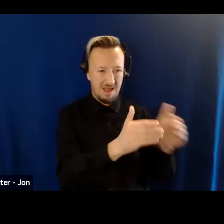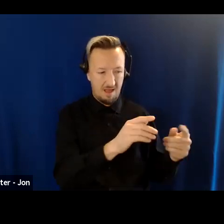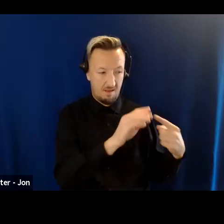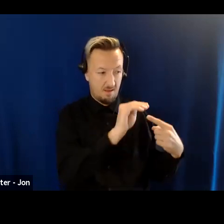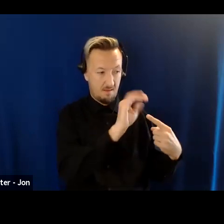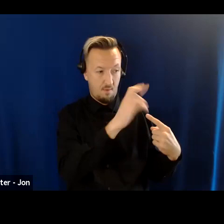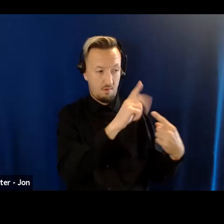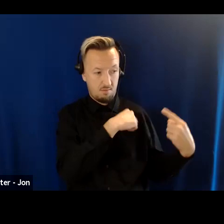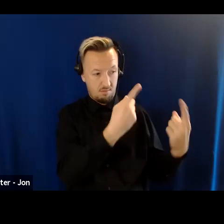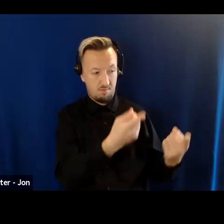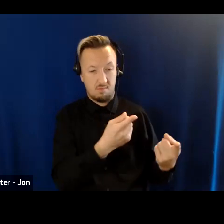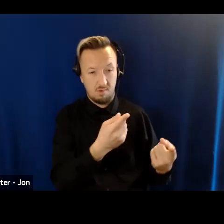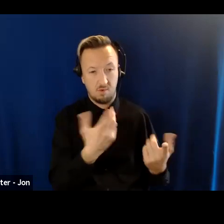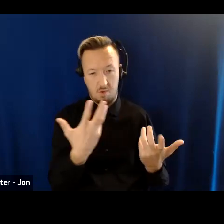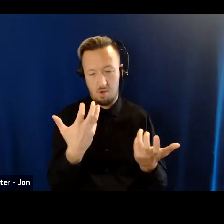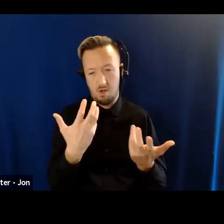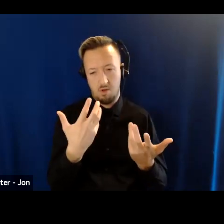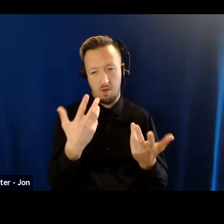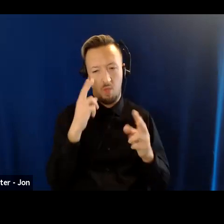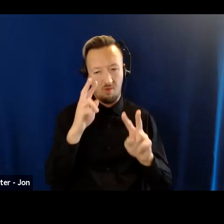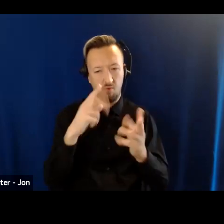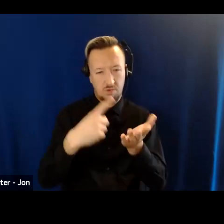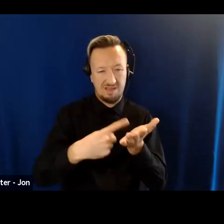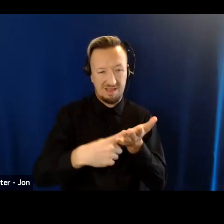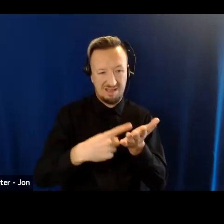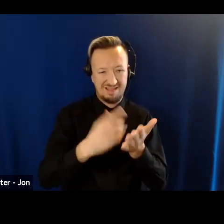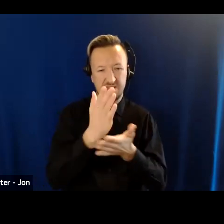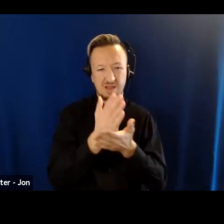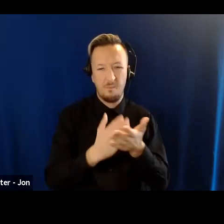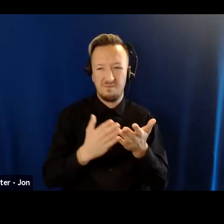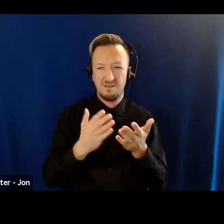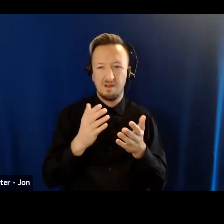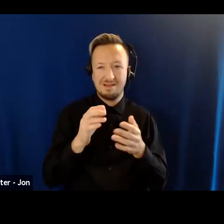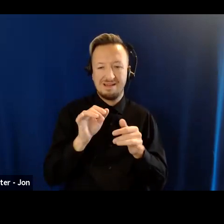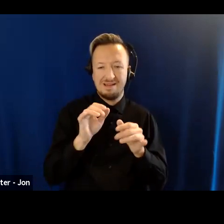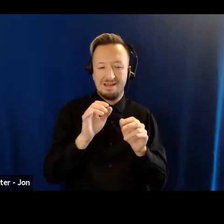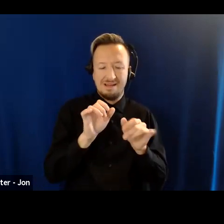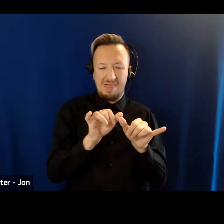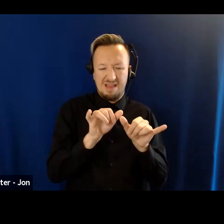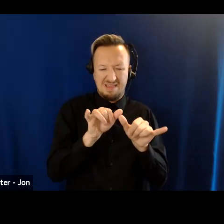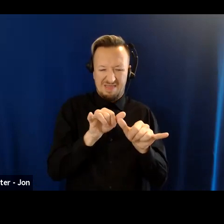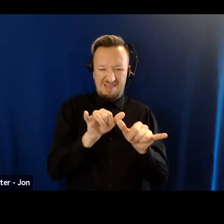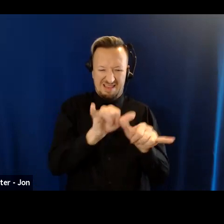about some of the systemic issues and how we can